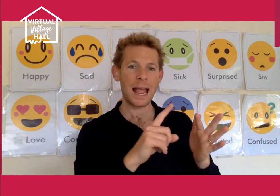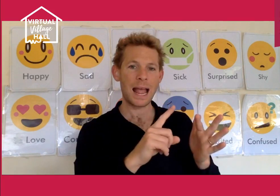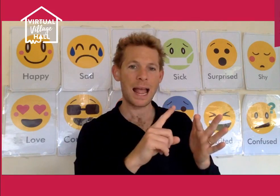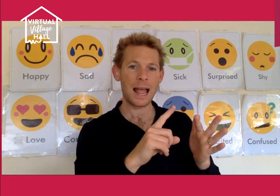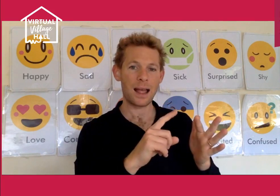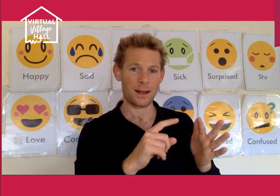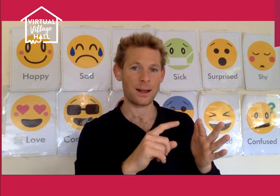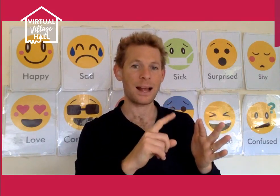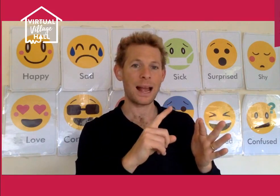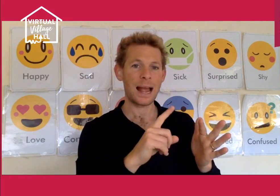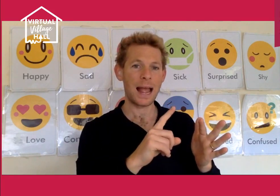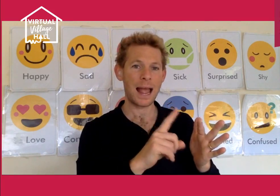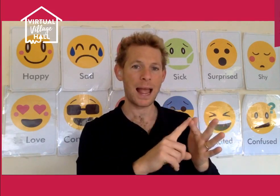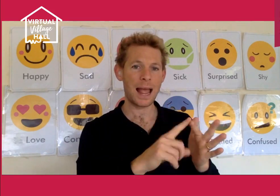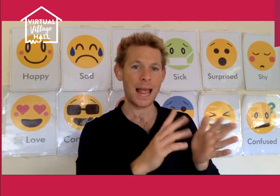do it.